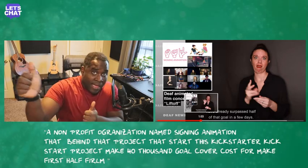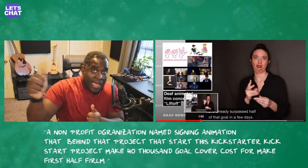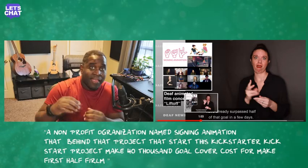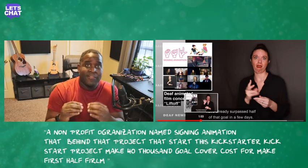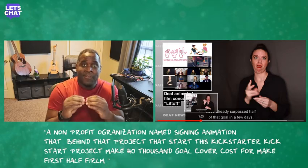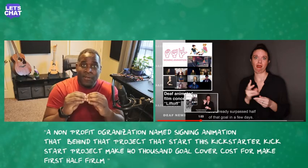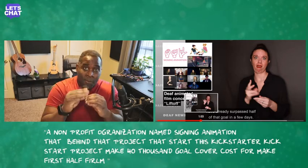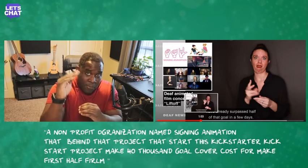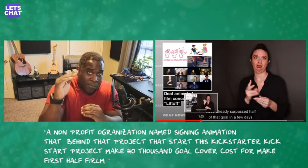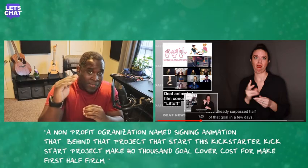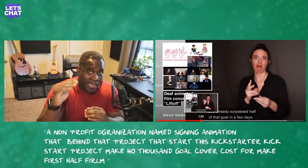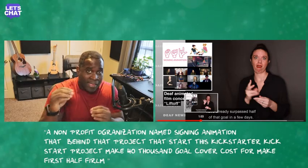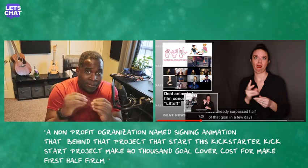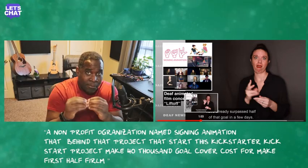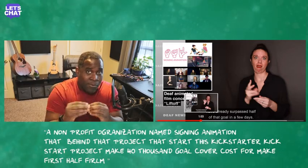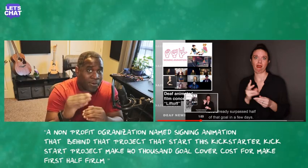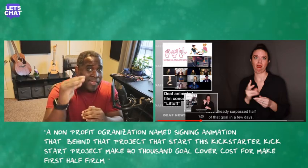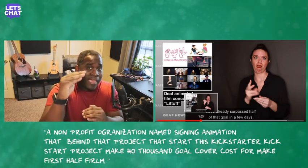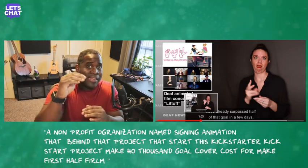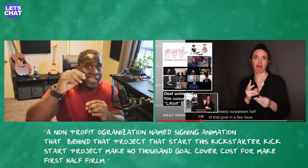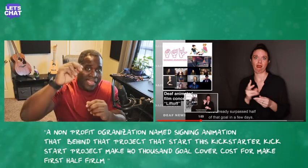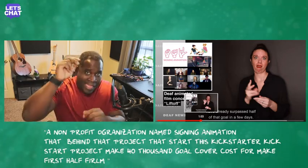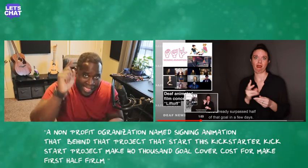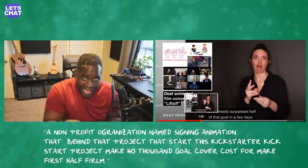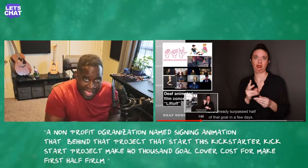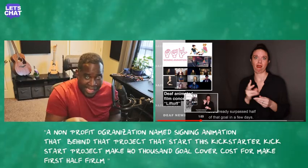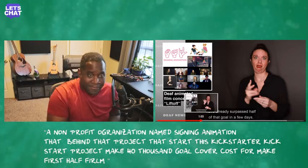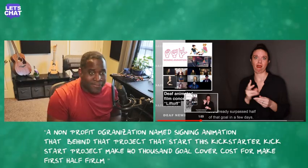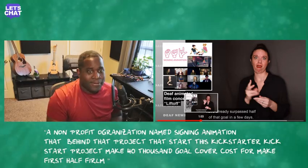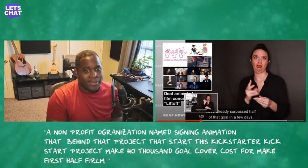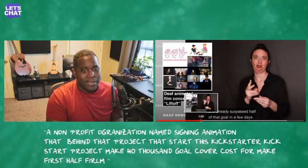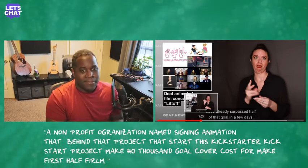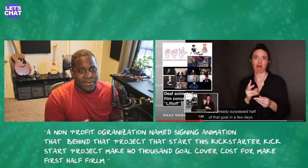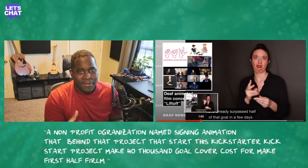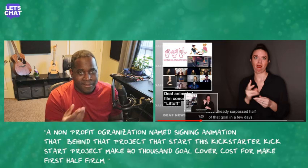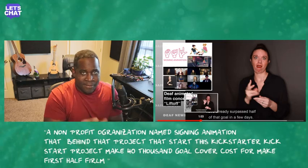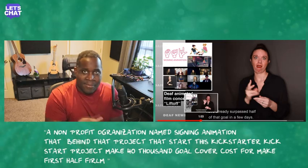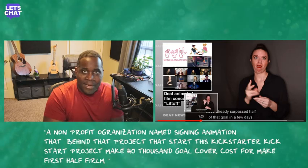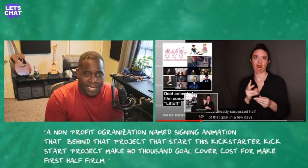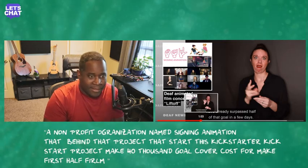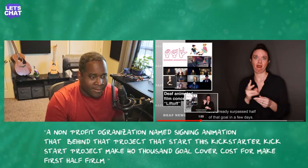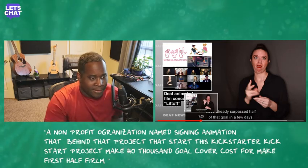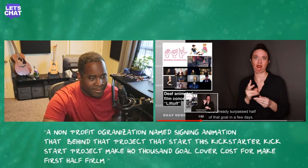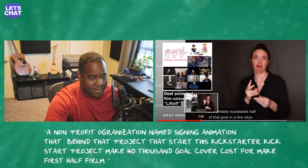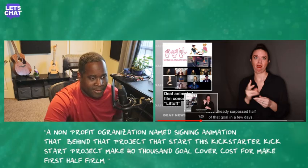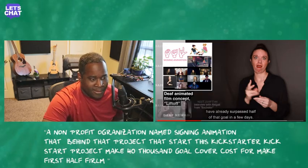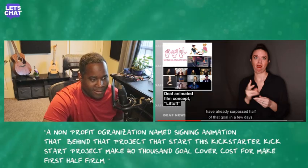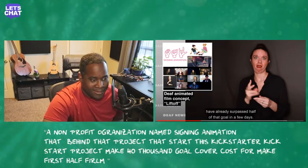they surpassed, more than half of the money.